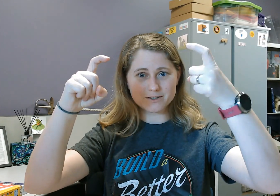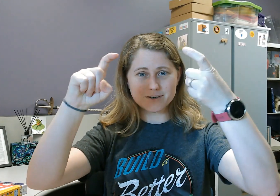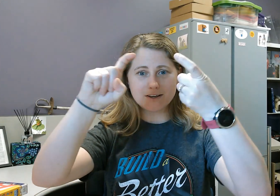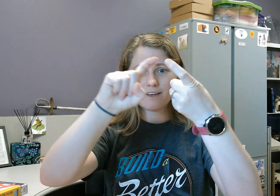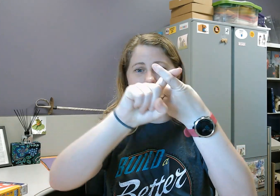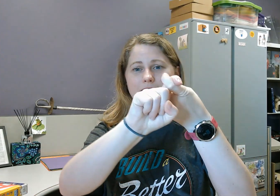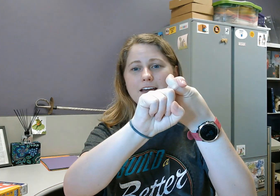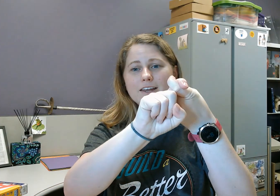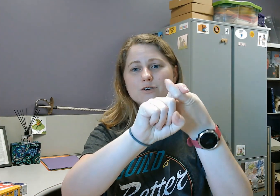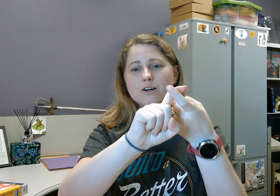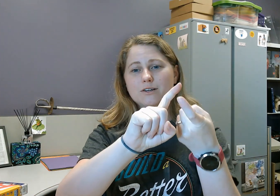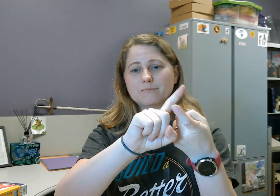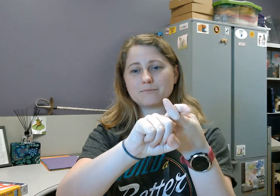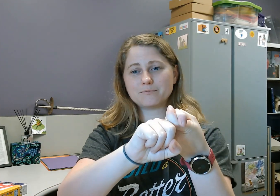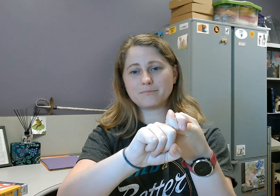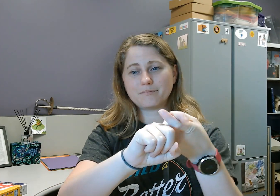fingers and you hook them.